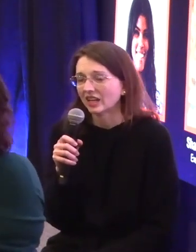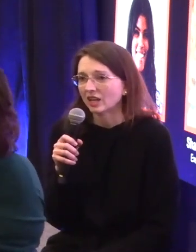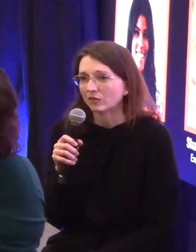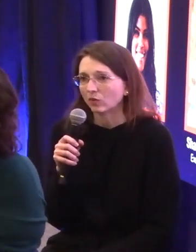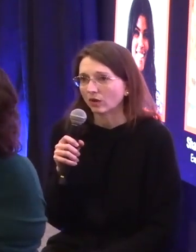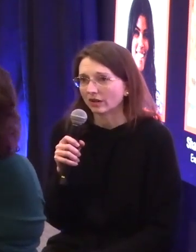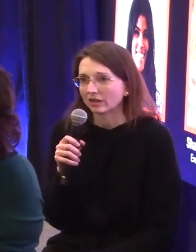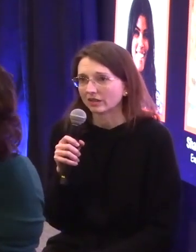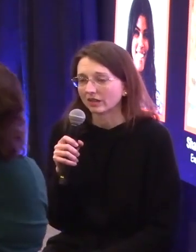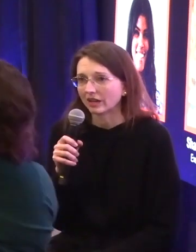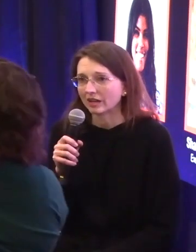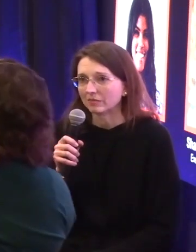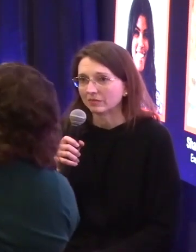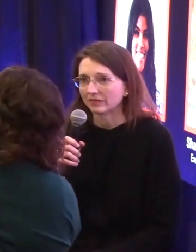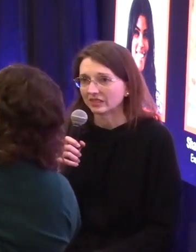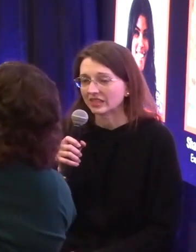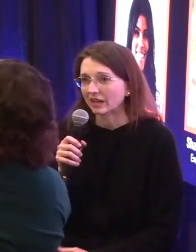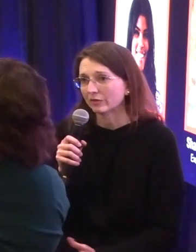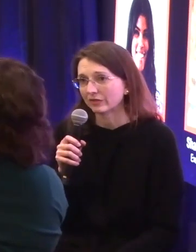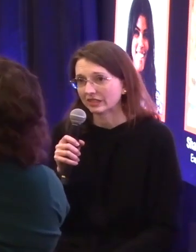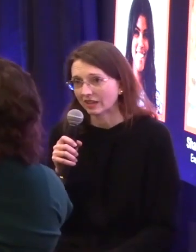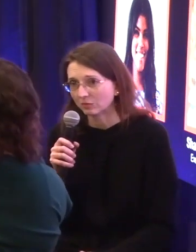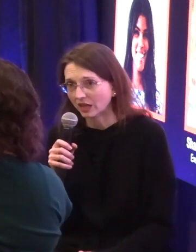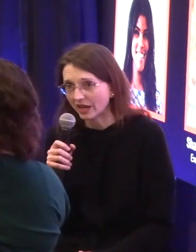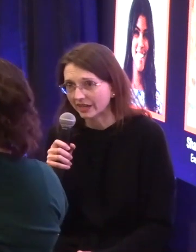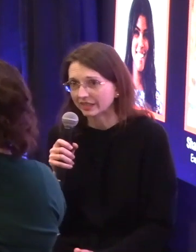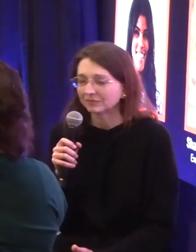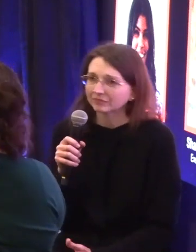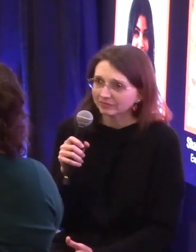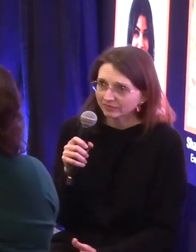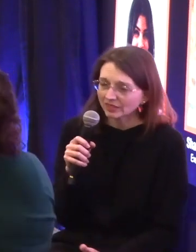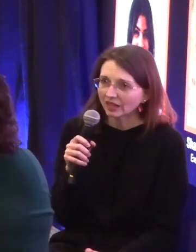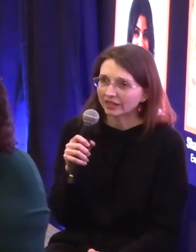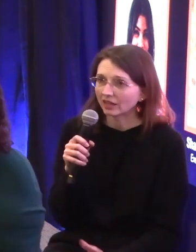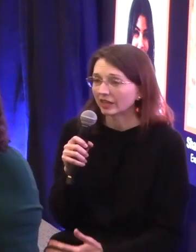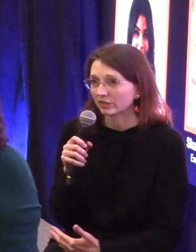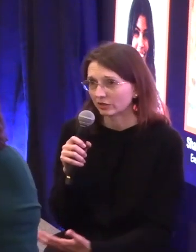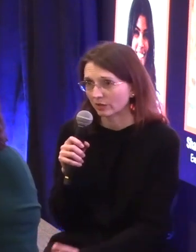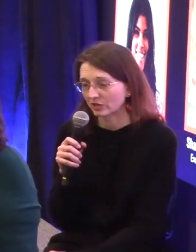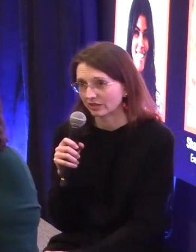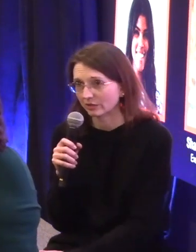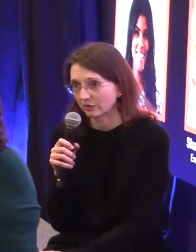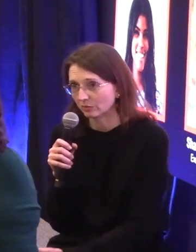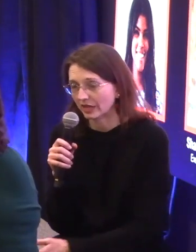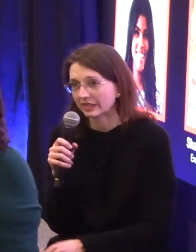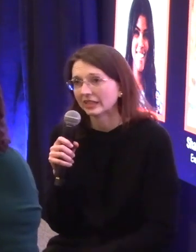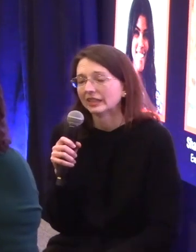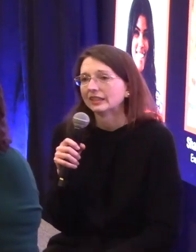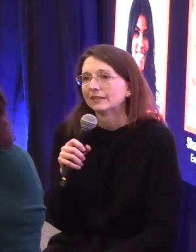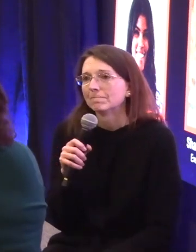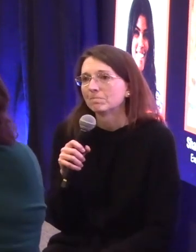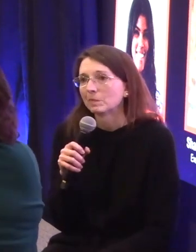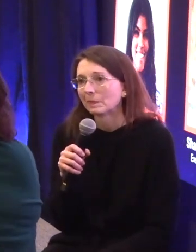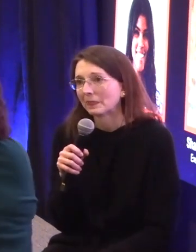access for the deaf and the deafblind, and audio description also for the